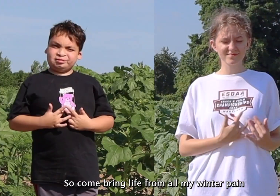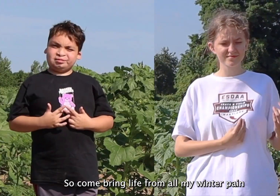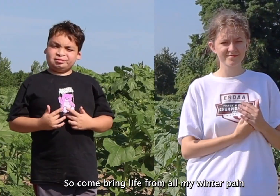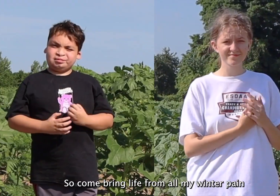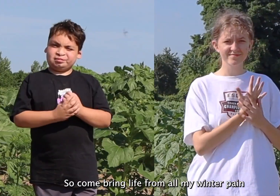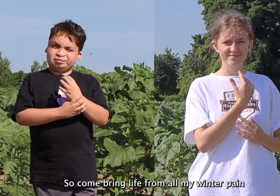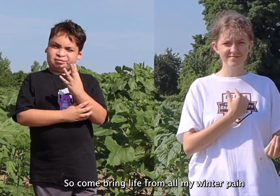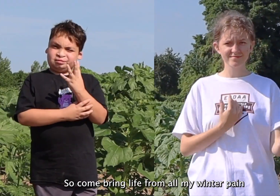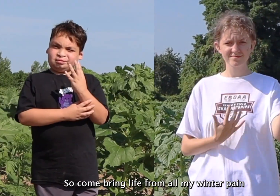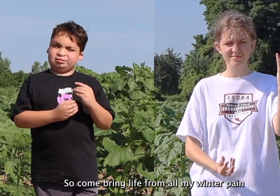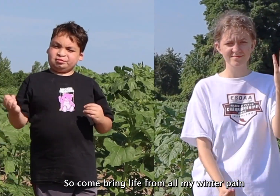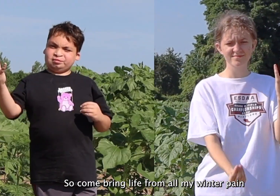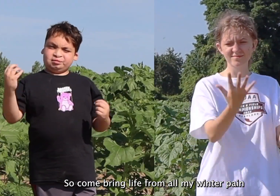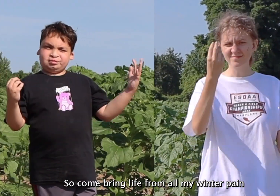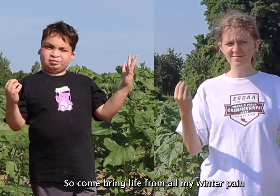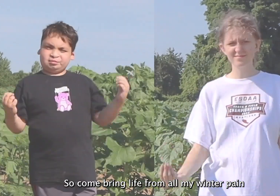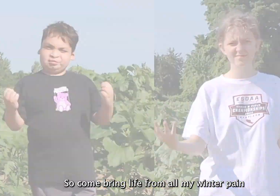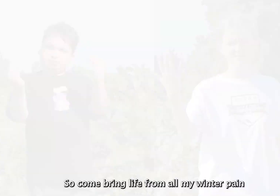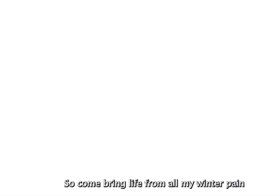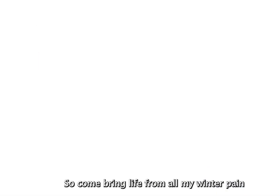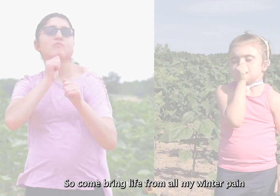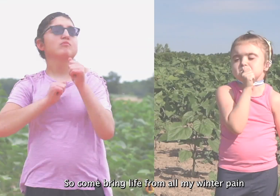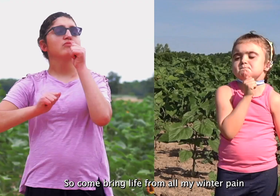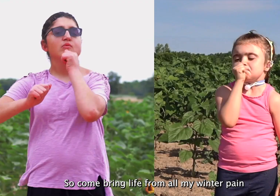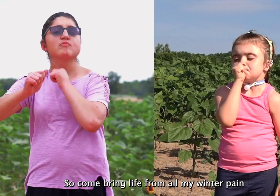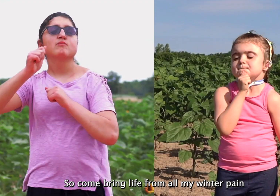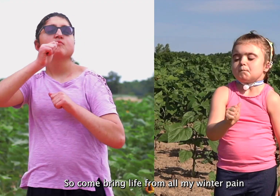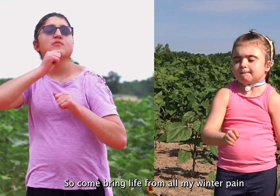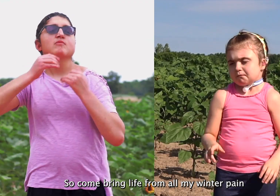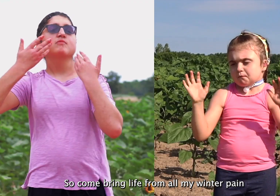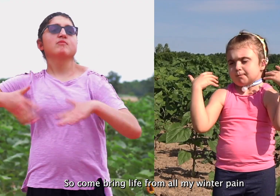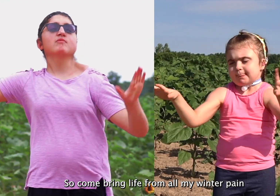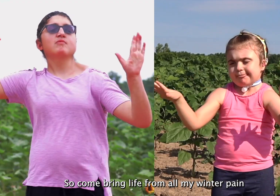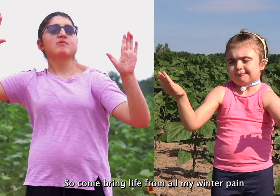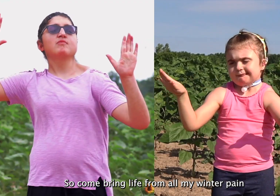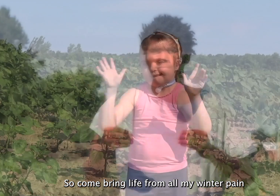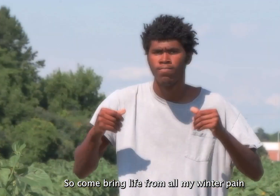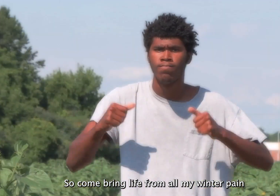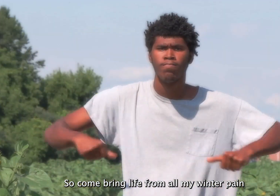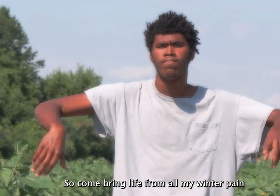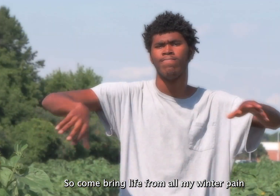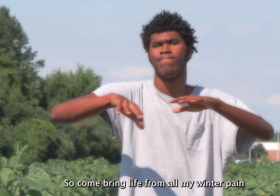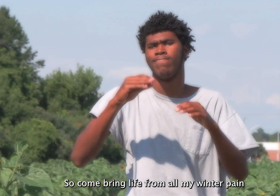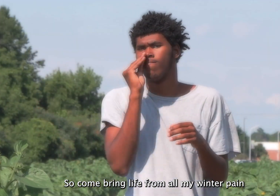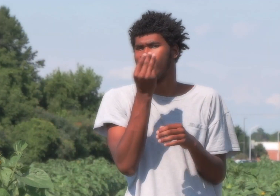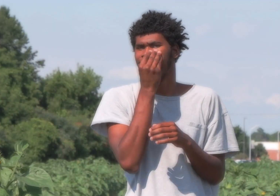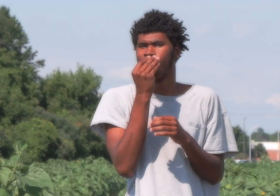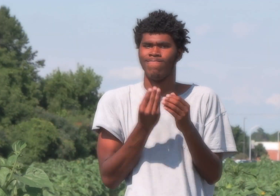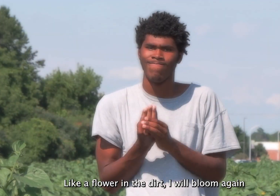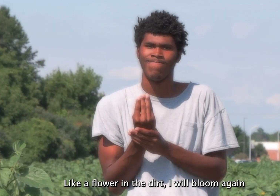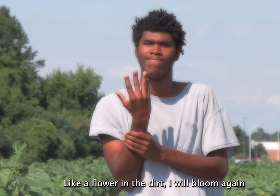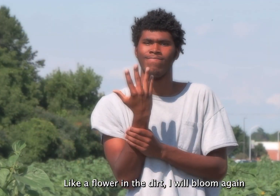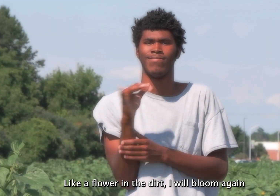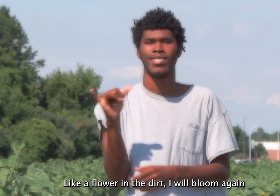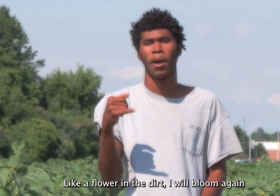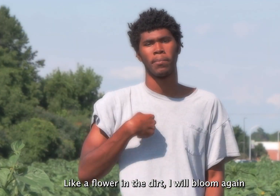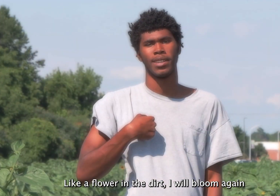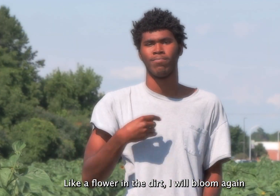life from all my winter pain. Like a flower in the dirt, I